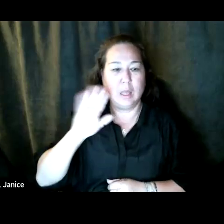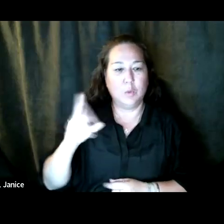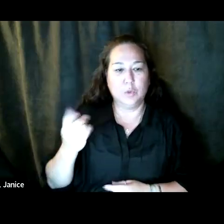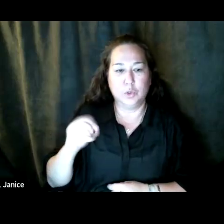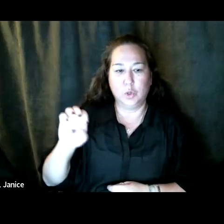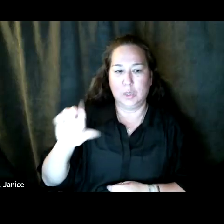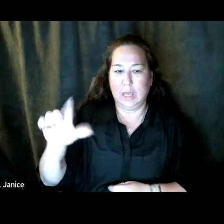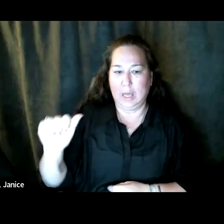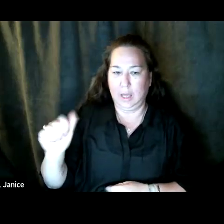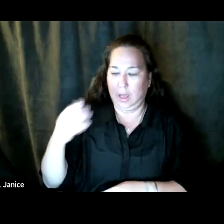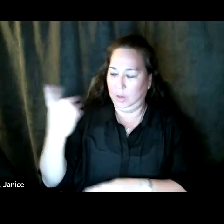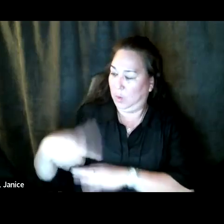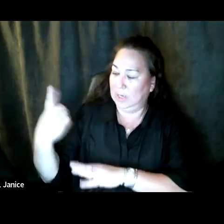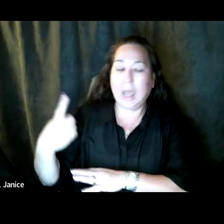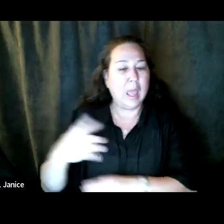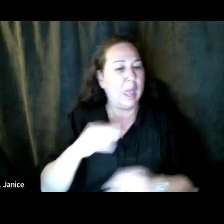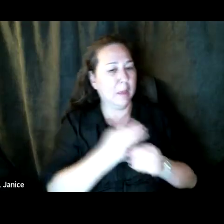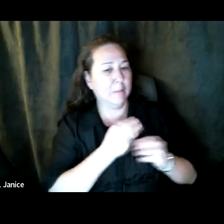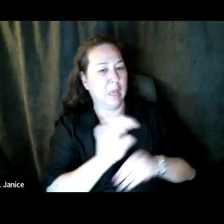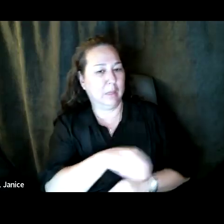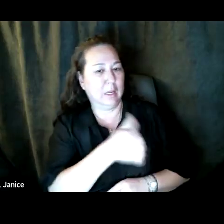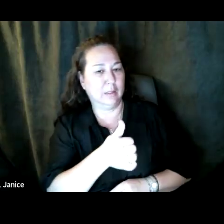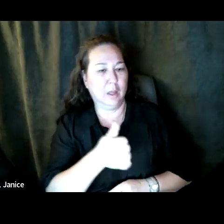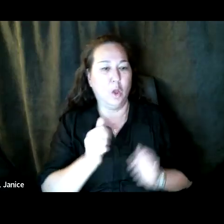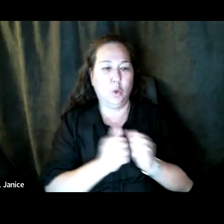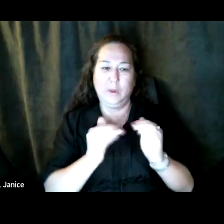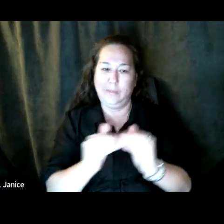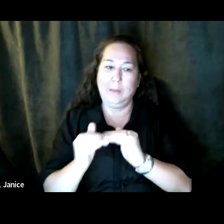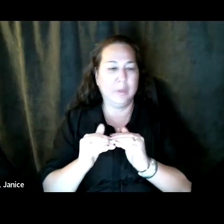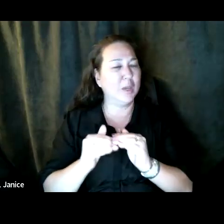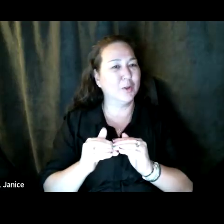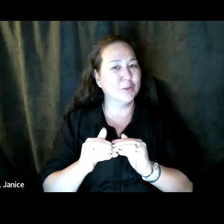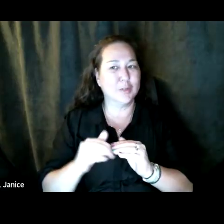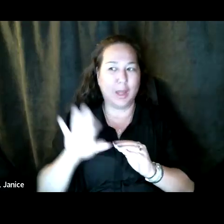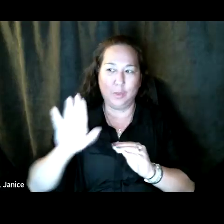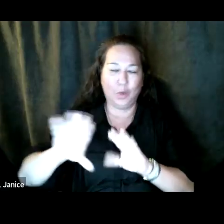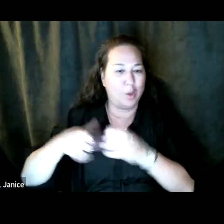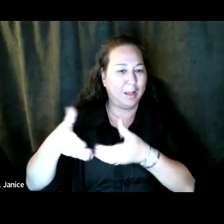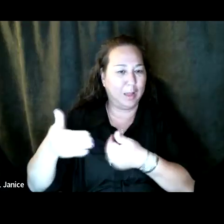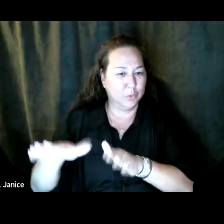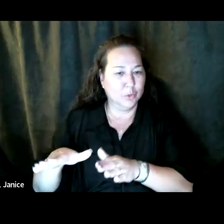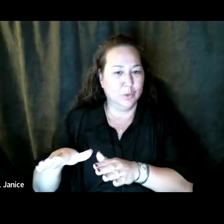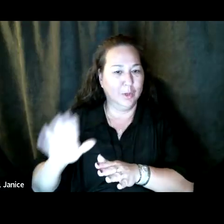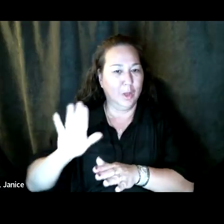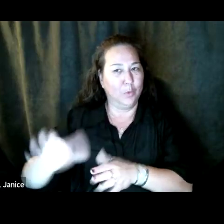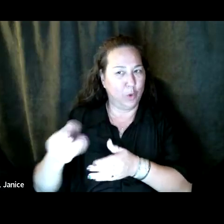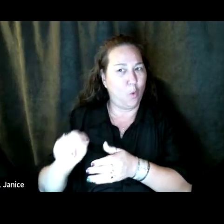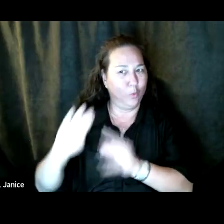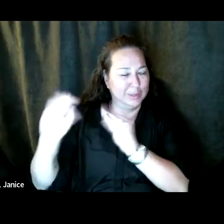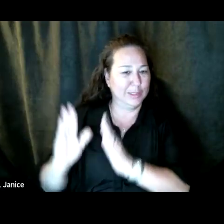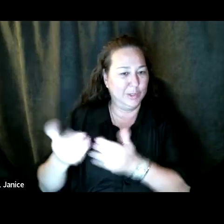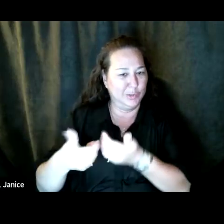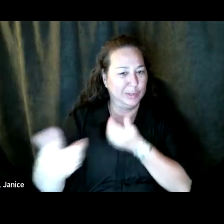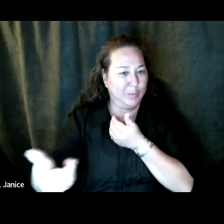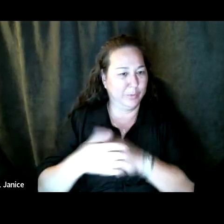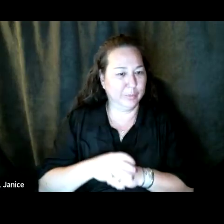math on another, with their peers in their classroom and with their own teacher. On Saturday, December 7th, non-BPS students will